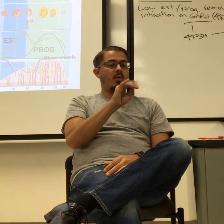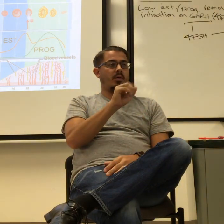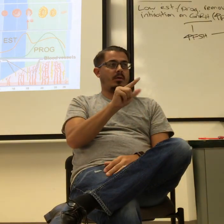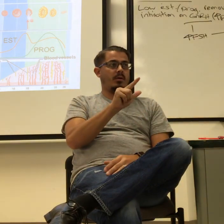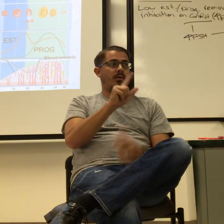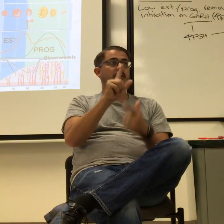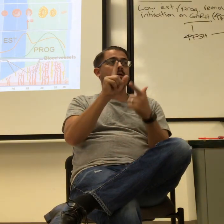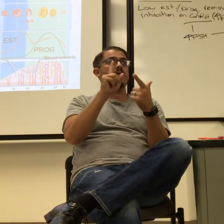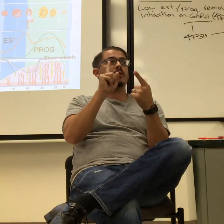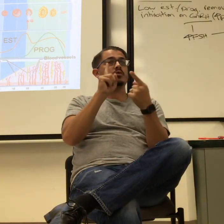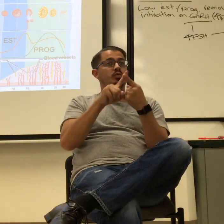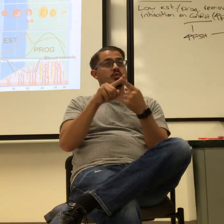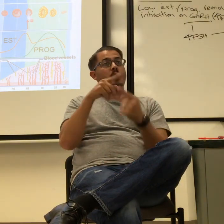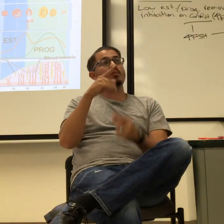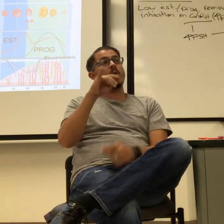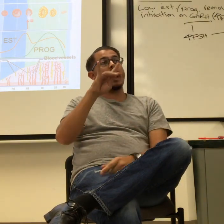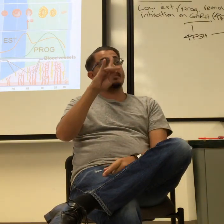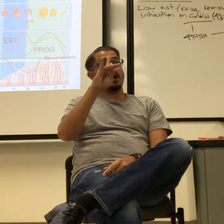to primary